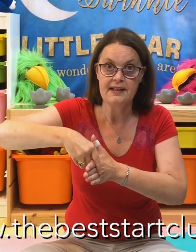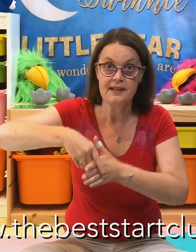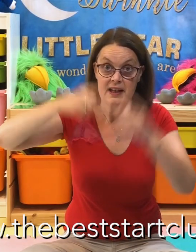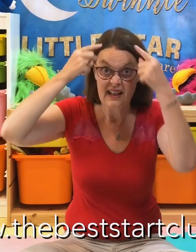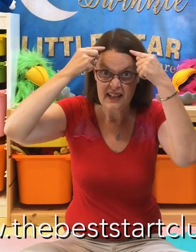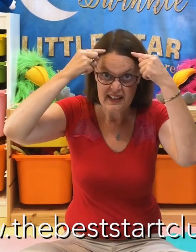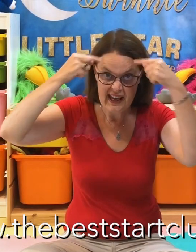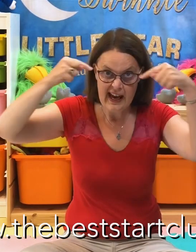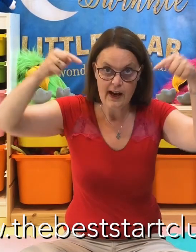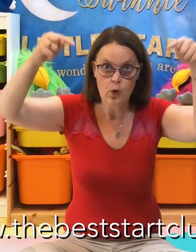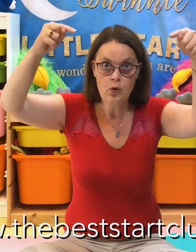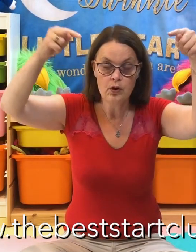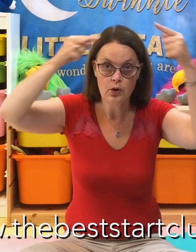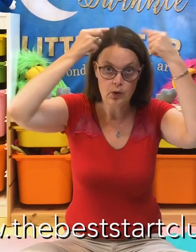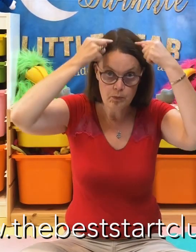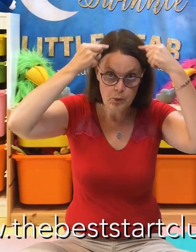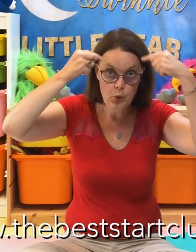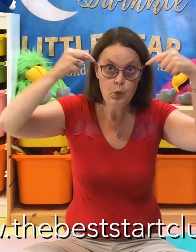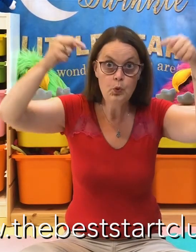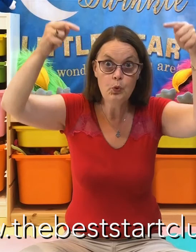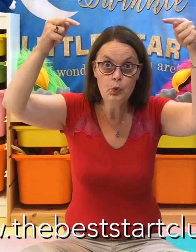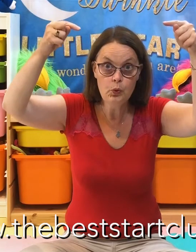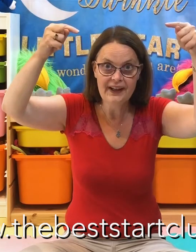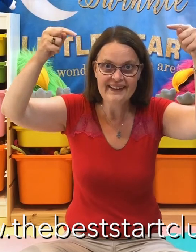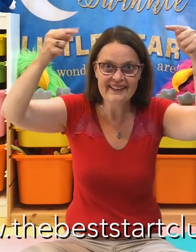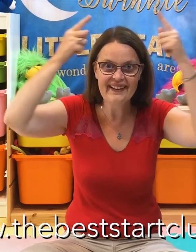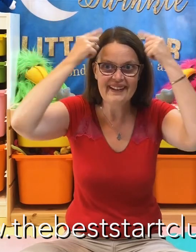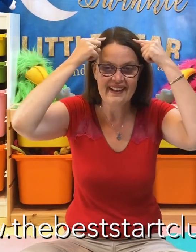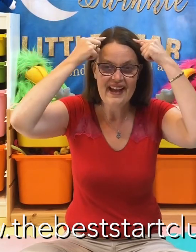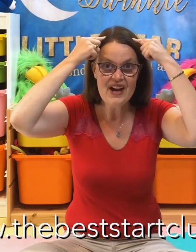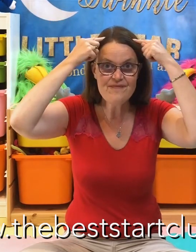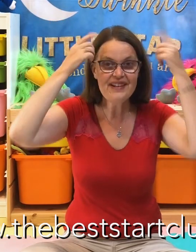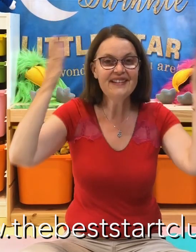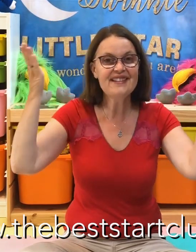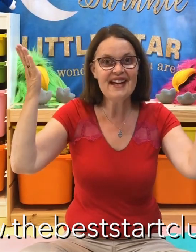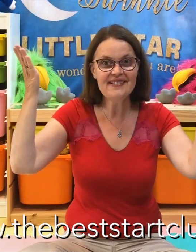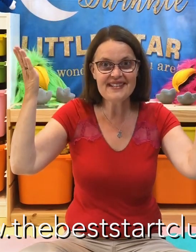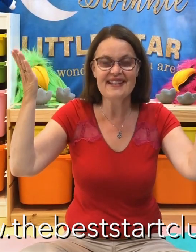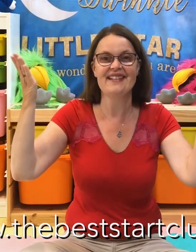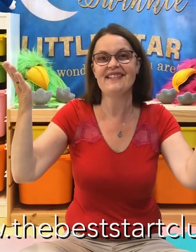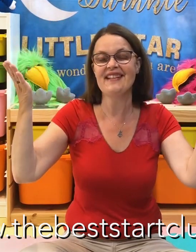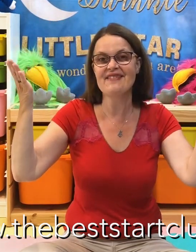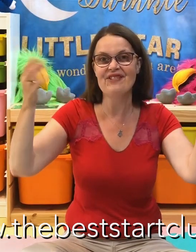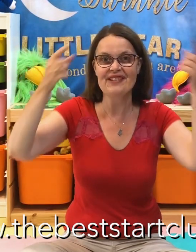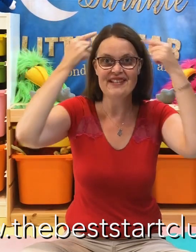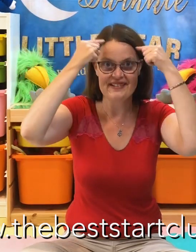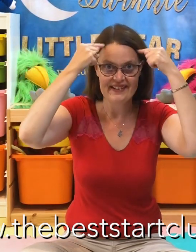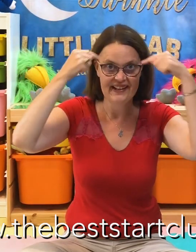and cow, moo. And bring the sounds in, because that's important too. So